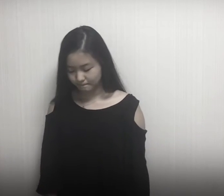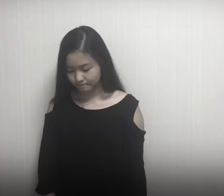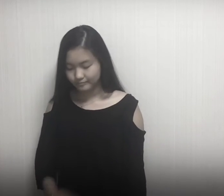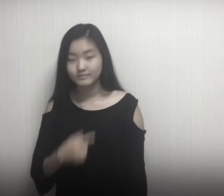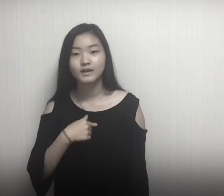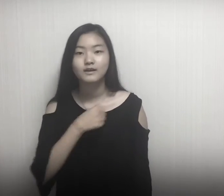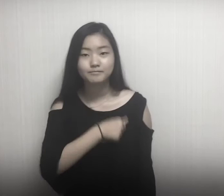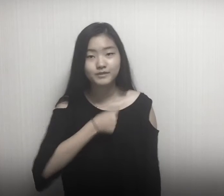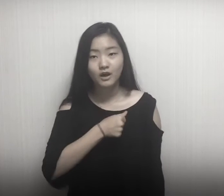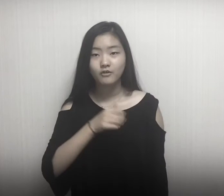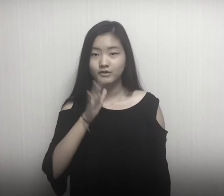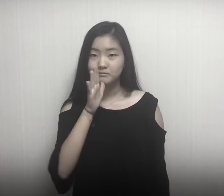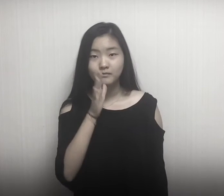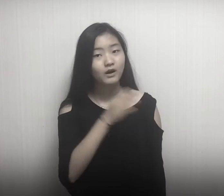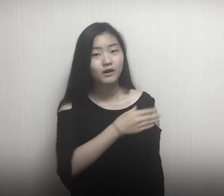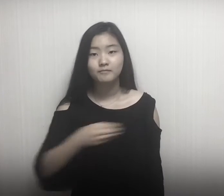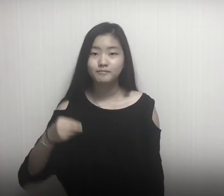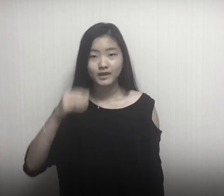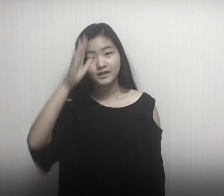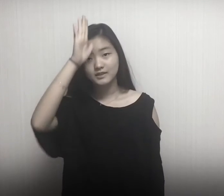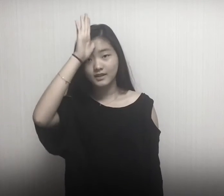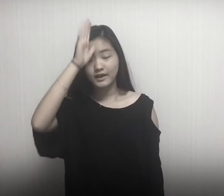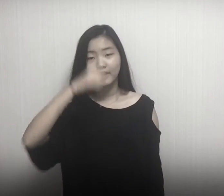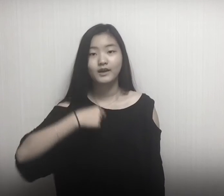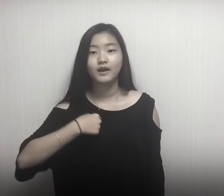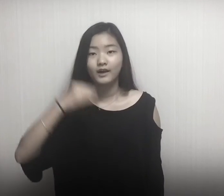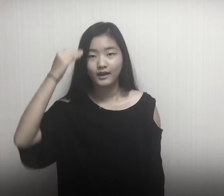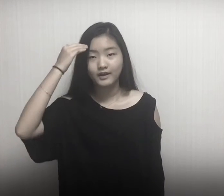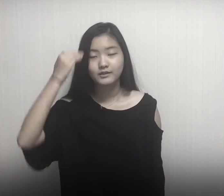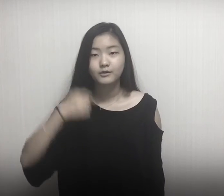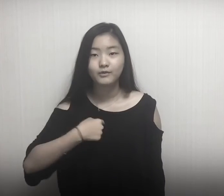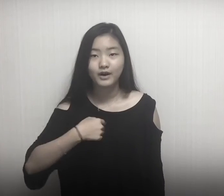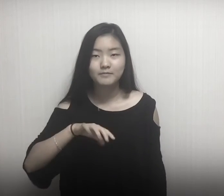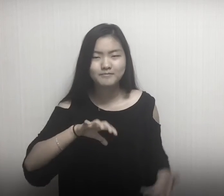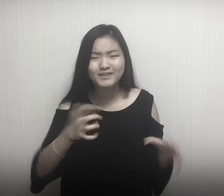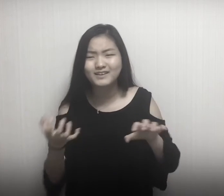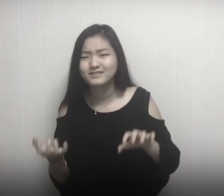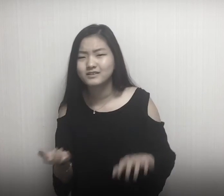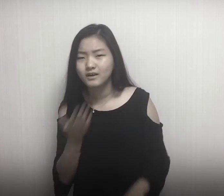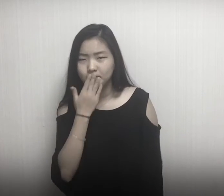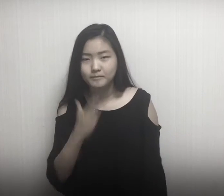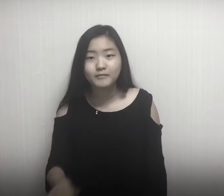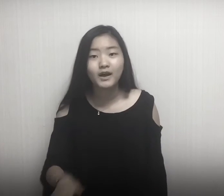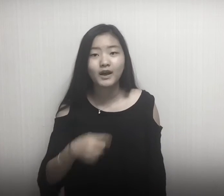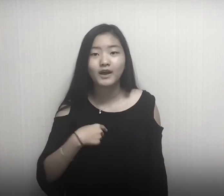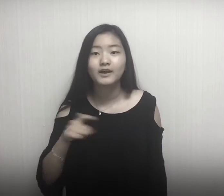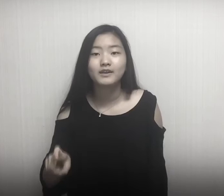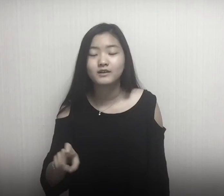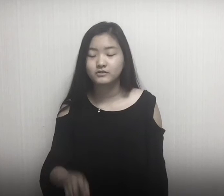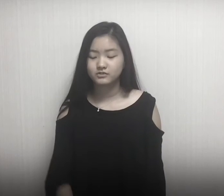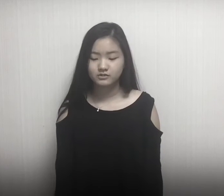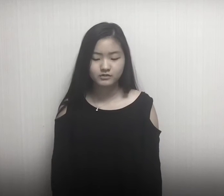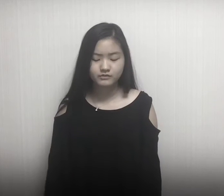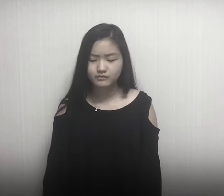I'm sorry mom and dad I know I messed up bad I should've,